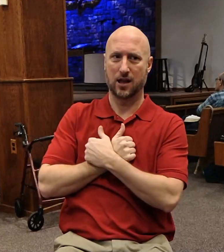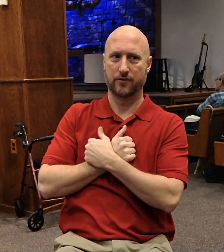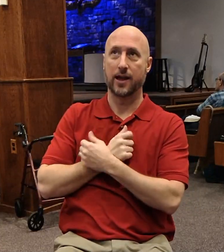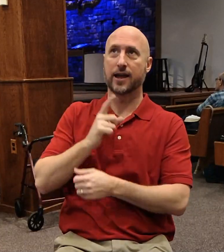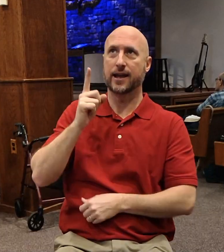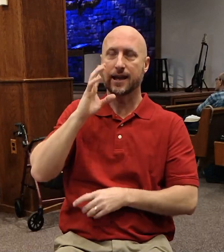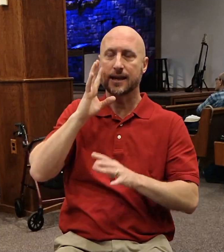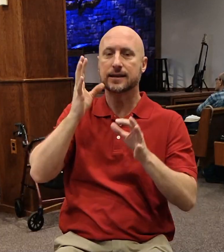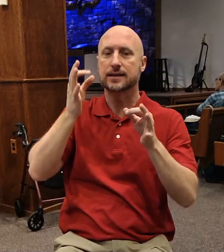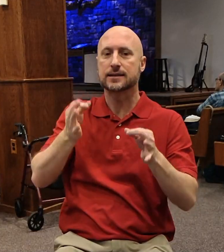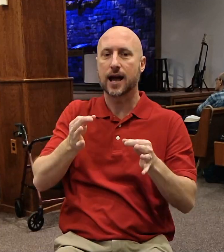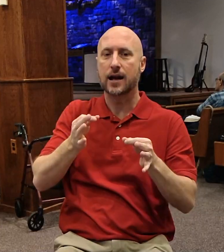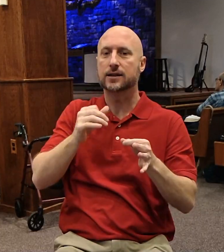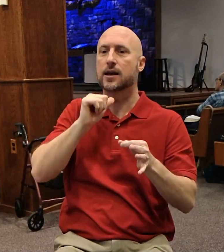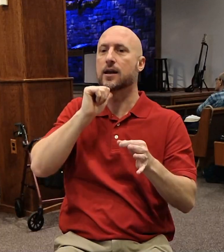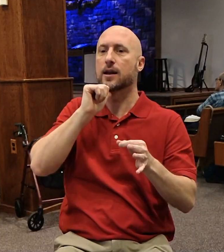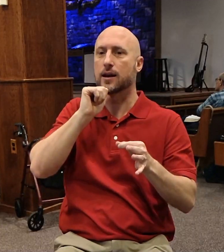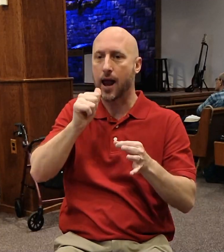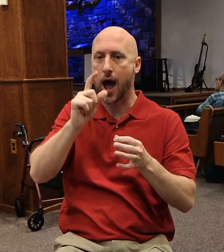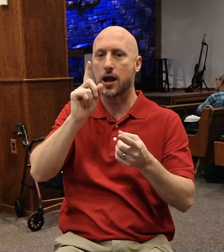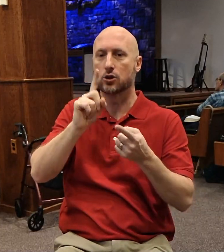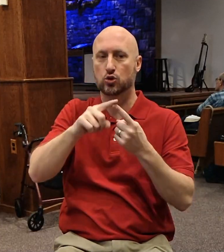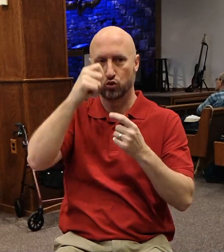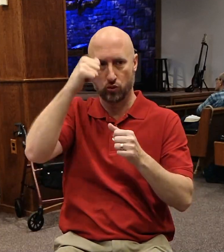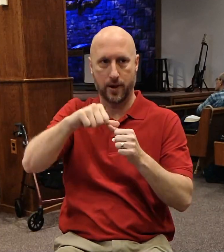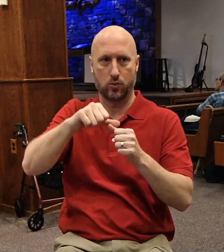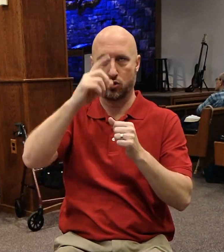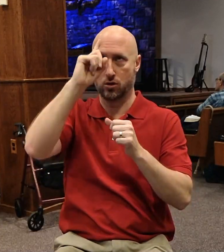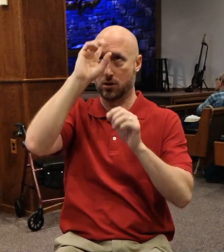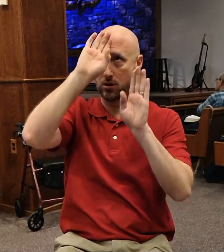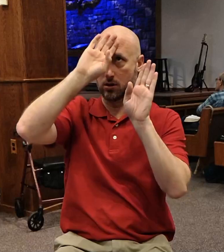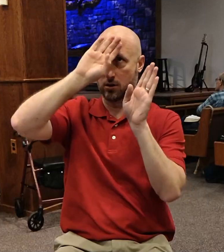God forgives and chooses not to remember.